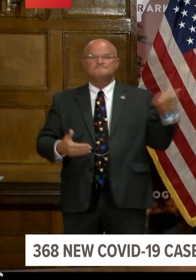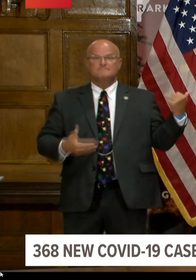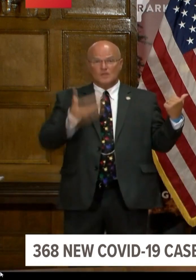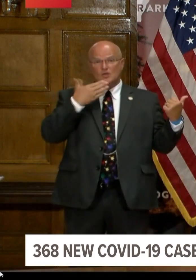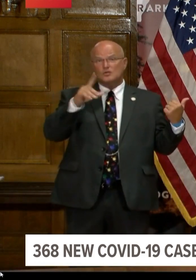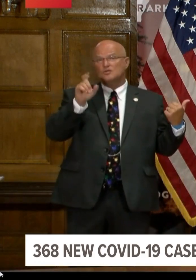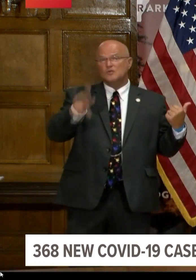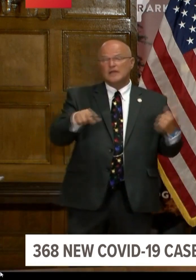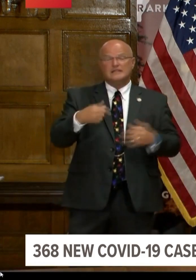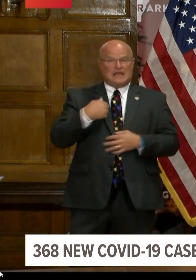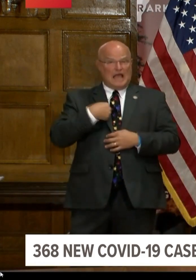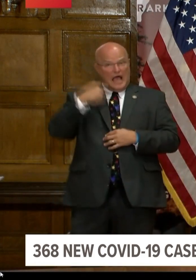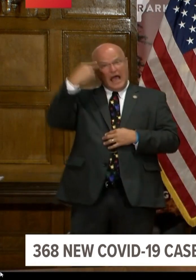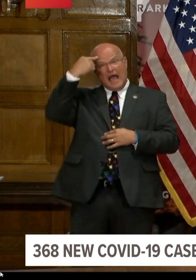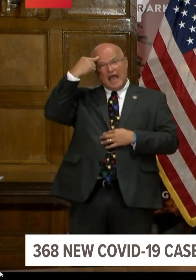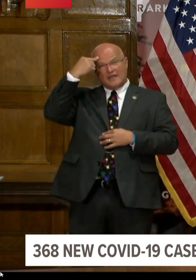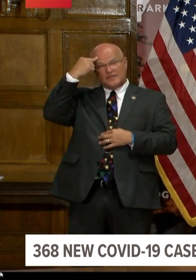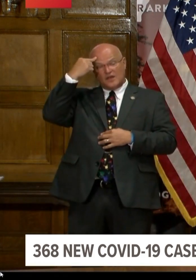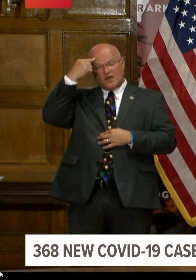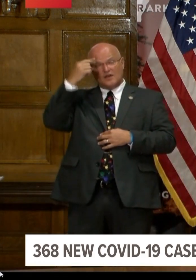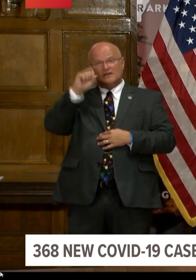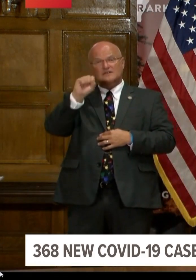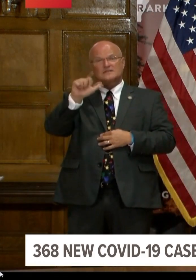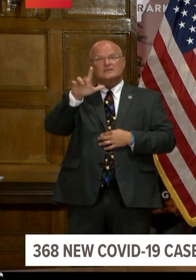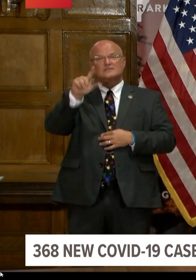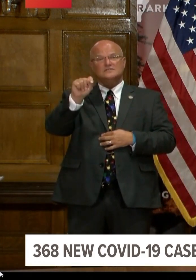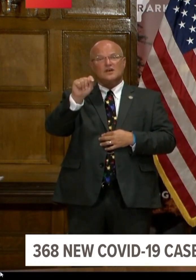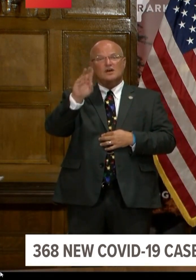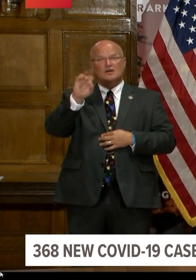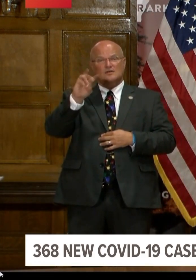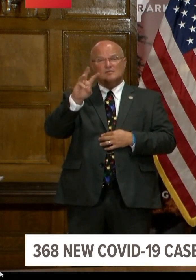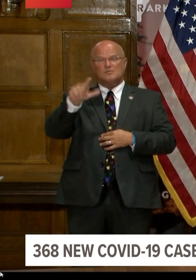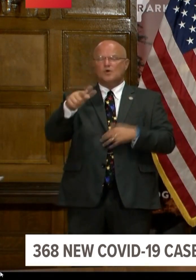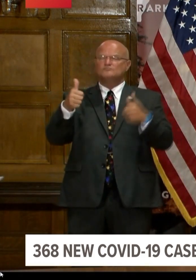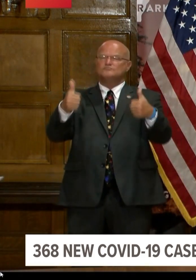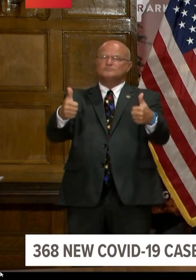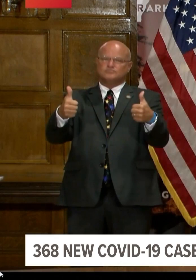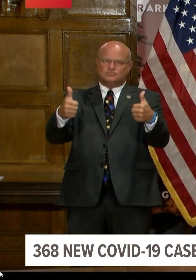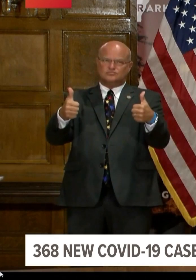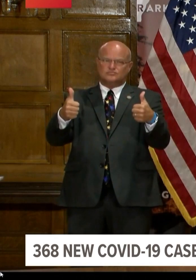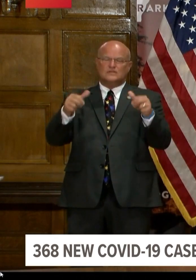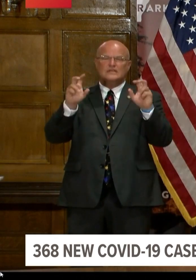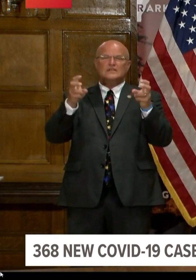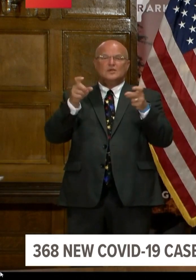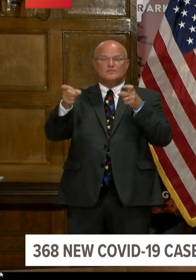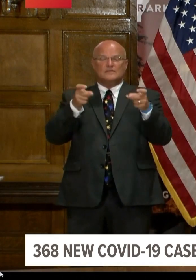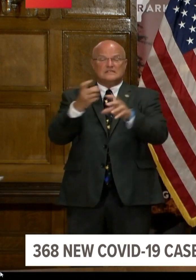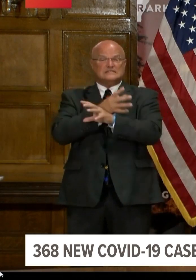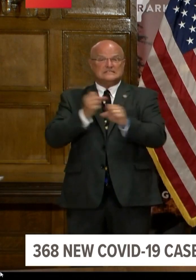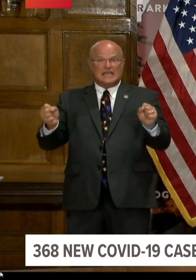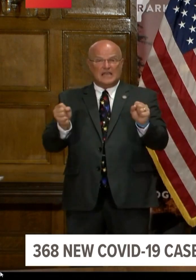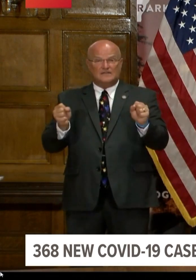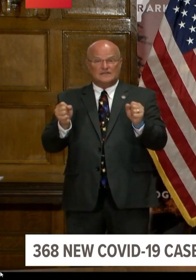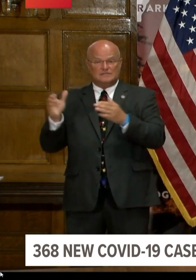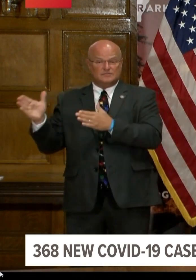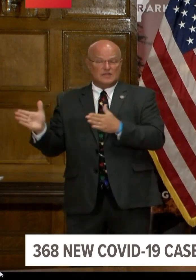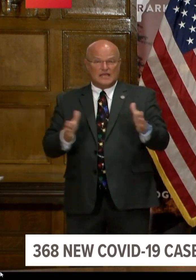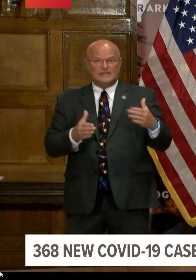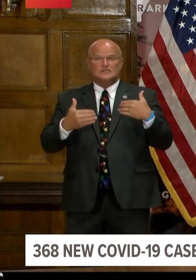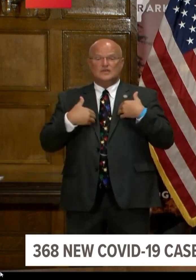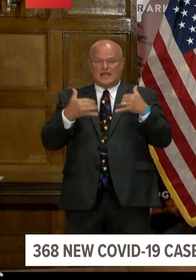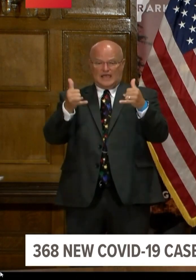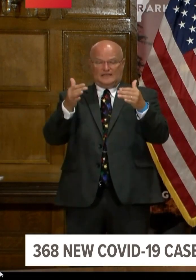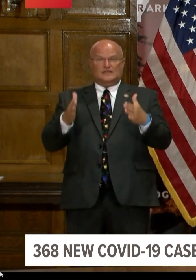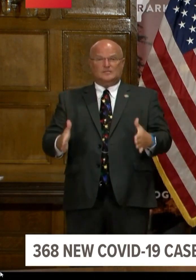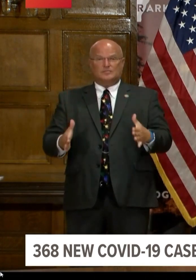and I thought the Salt Bowl handled it very, very well in terms of their safety precautions. You had the